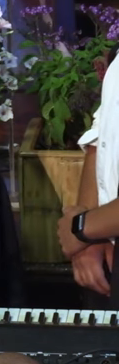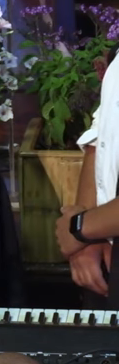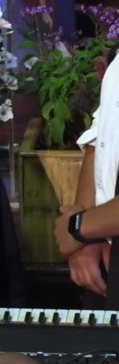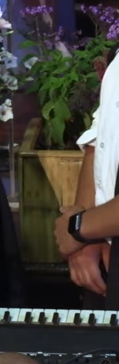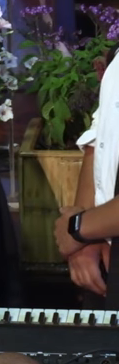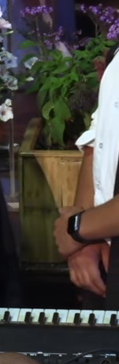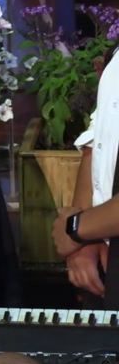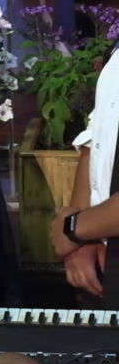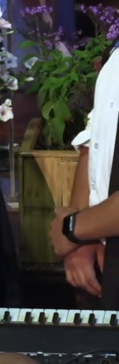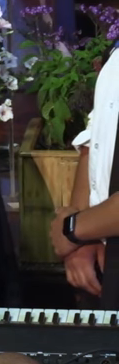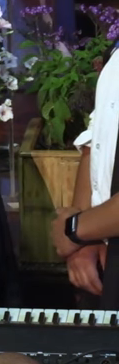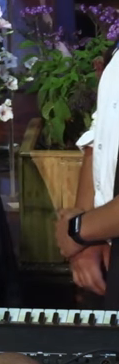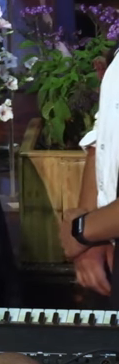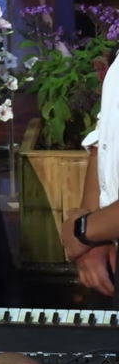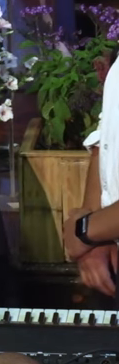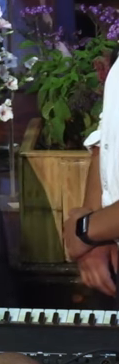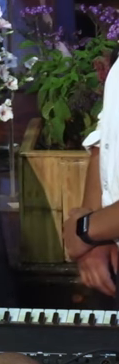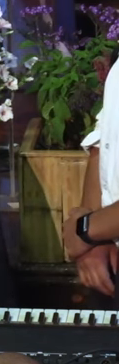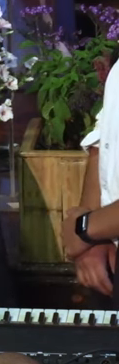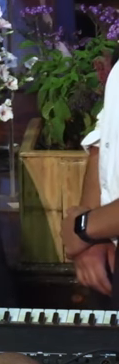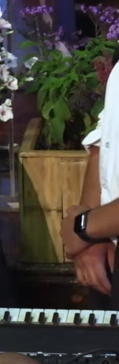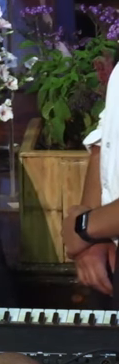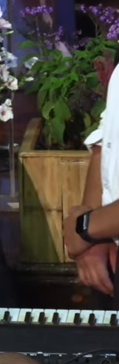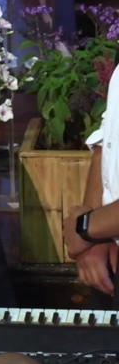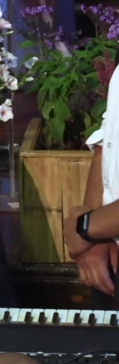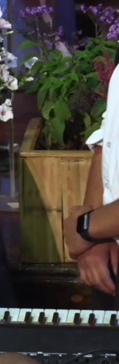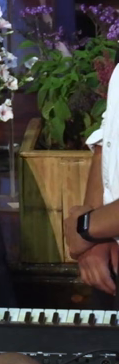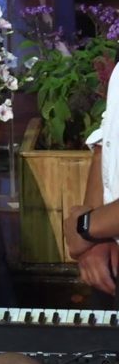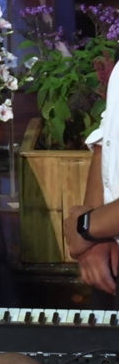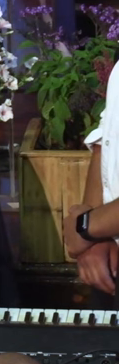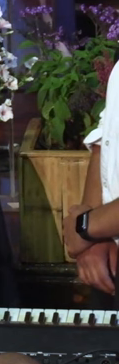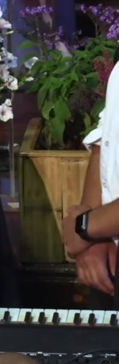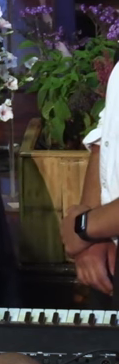rise to fail. She